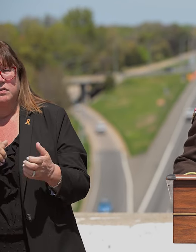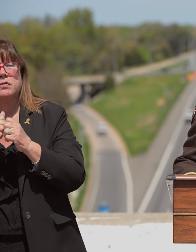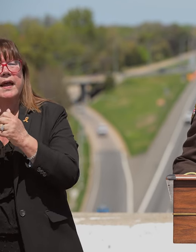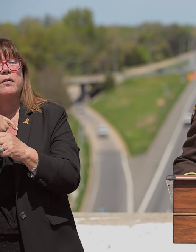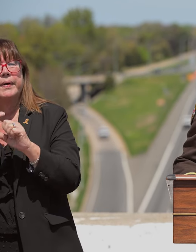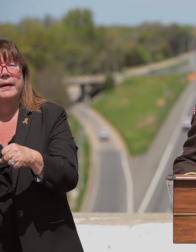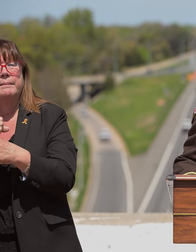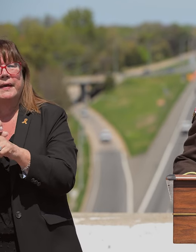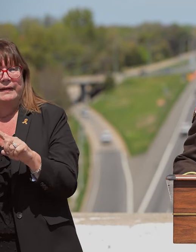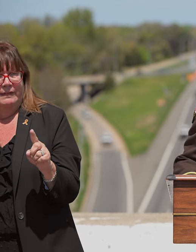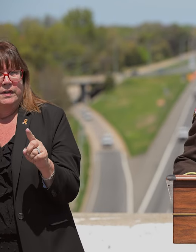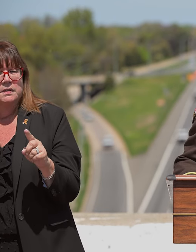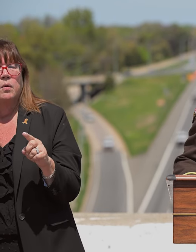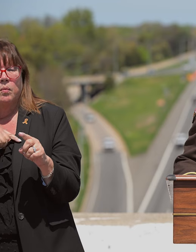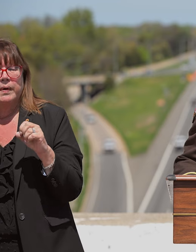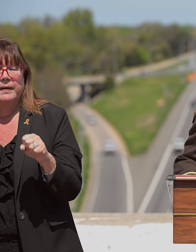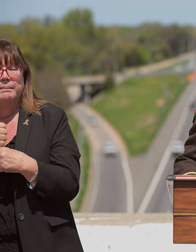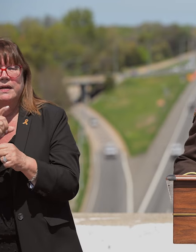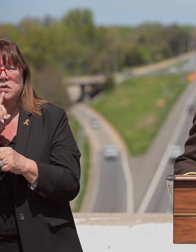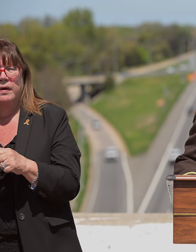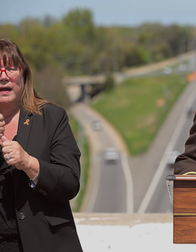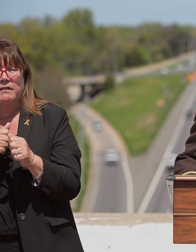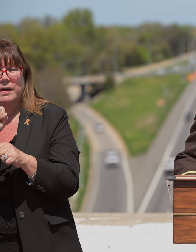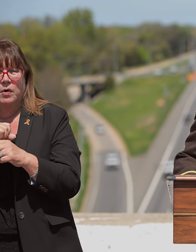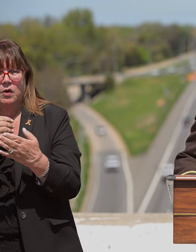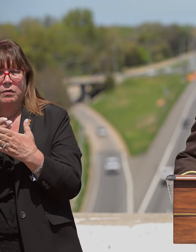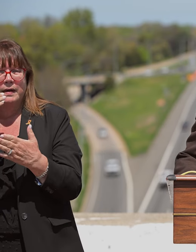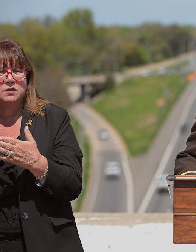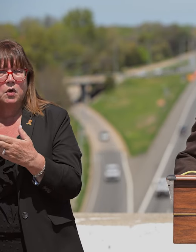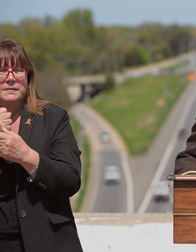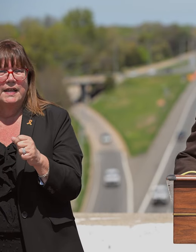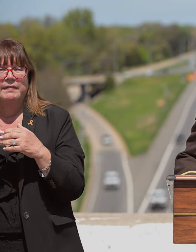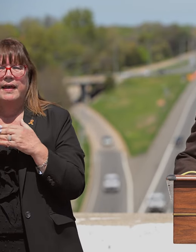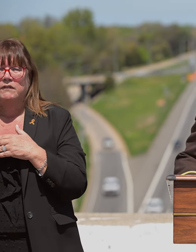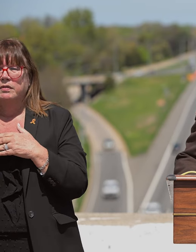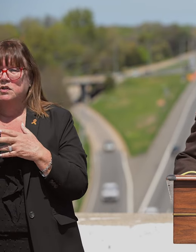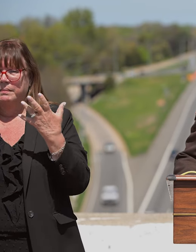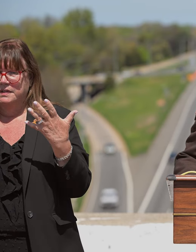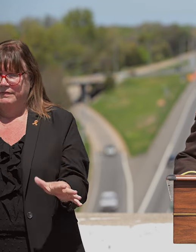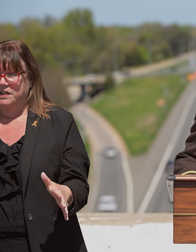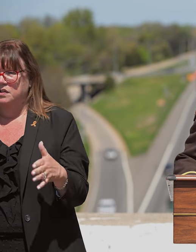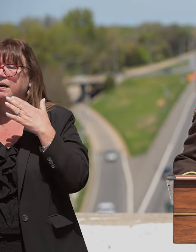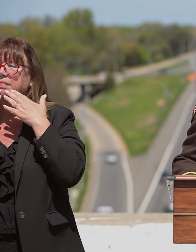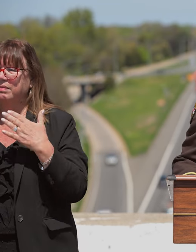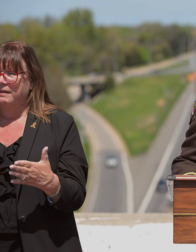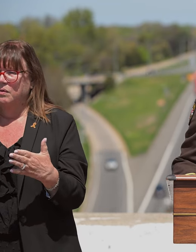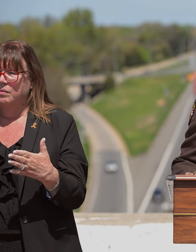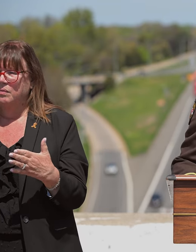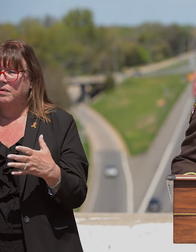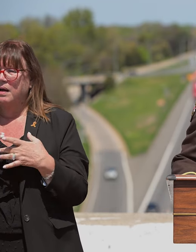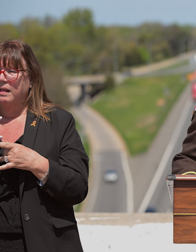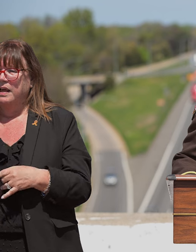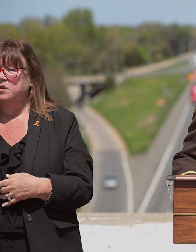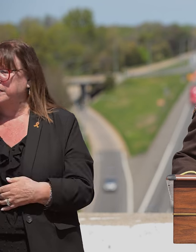difference. Together, we can make sure every worker gets home safely after their job is done. Thank you. And I'd